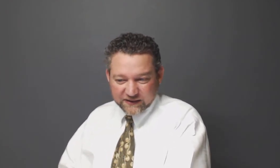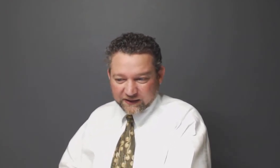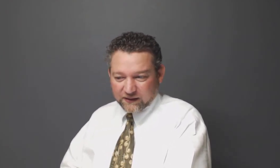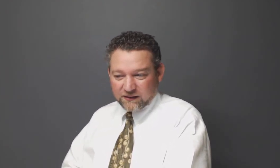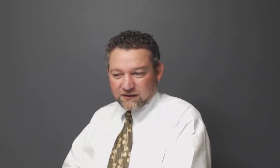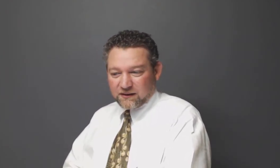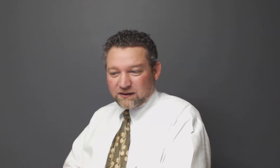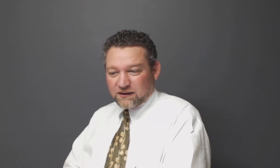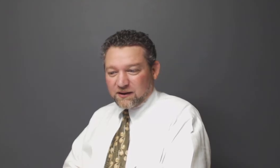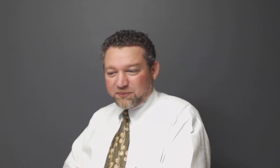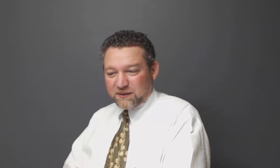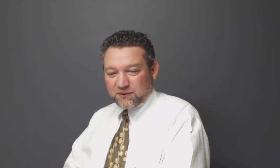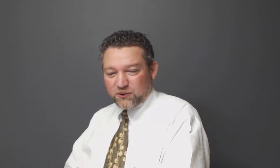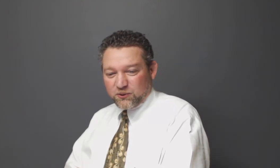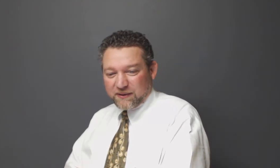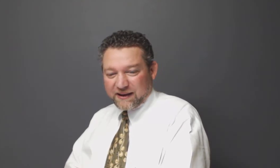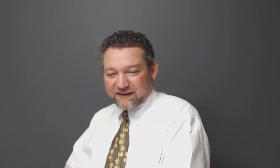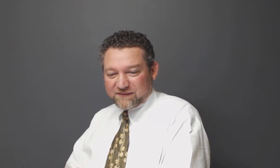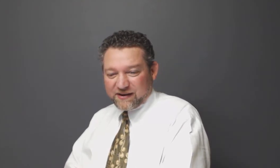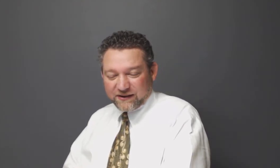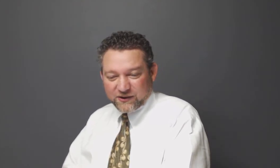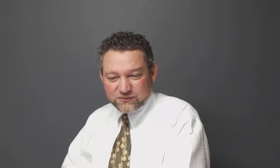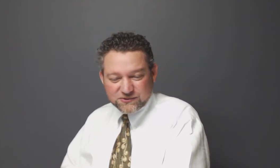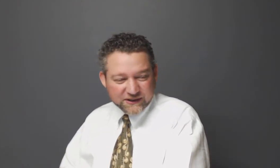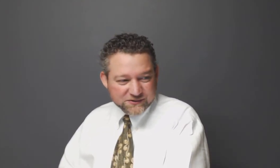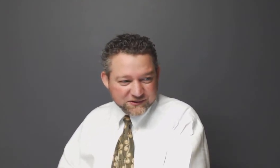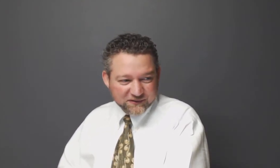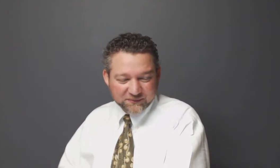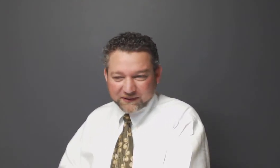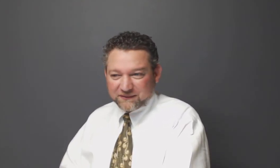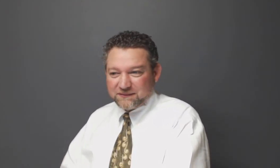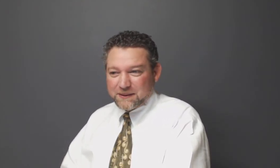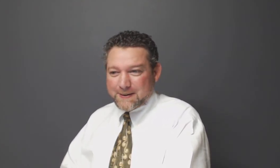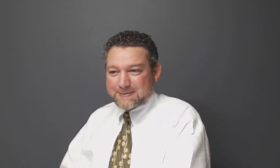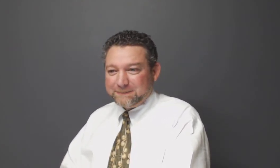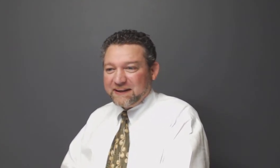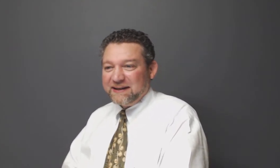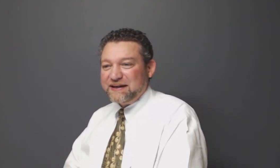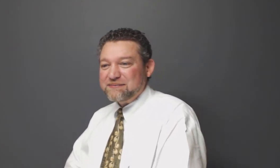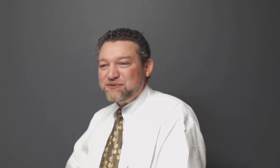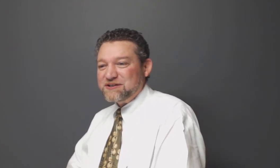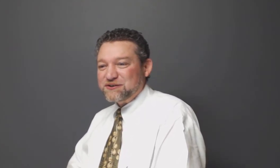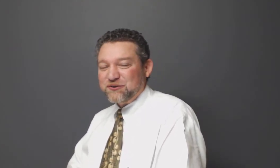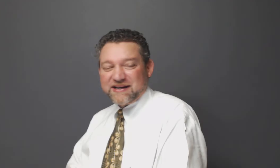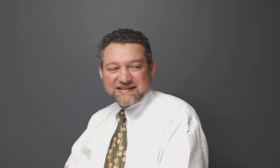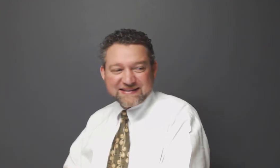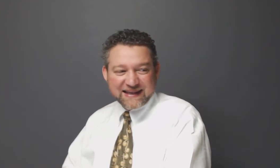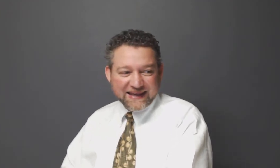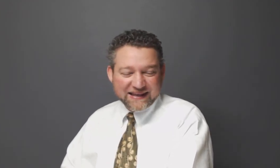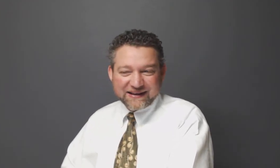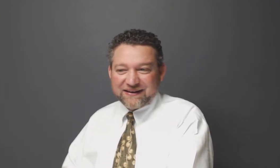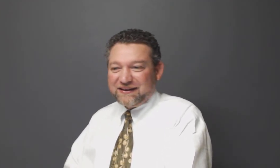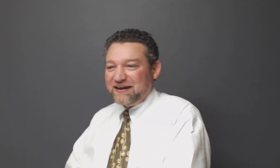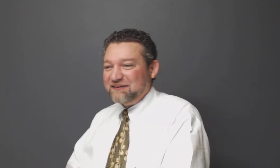heathen. A people whom I have not known shall serve me." Millennium, Jesus Christ is the head of